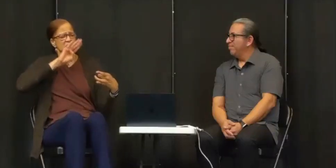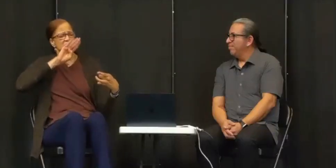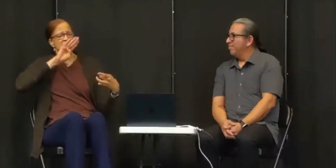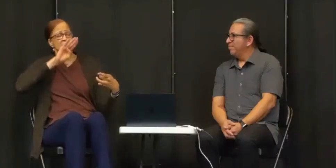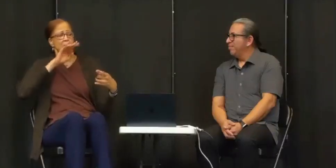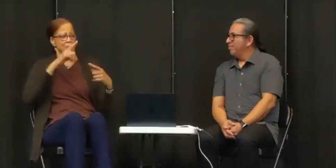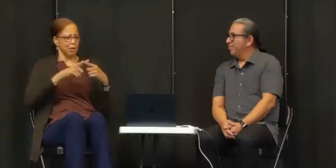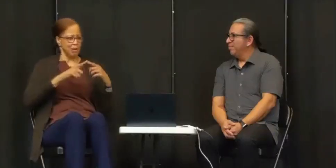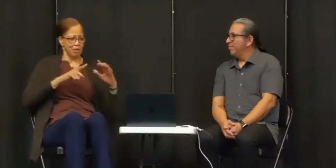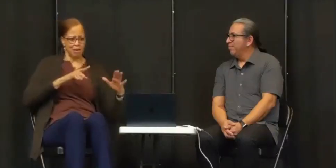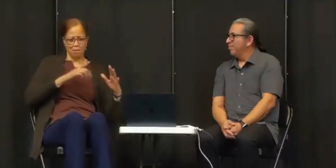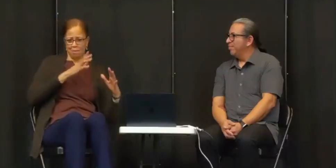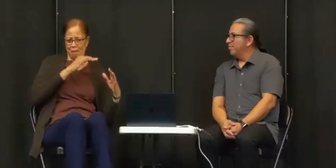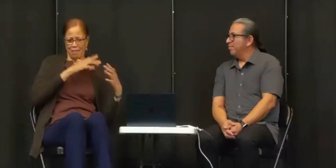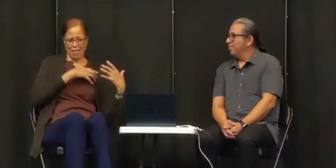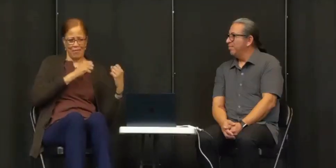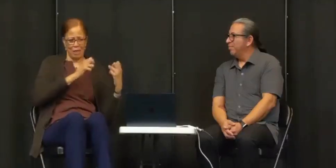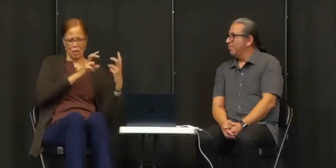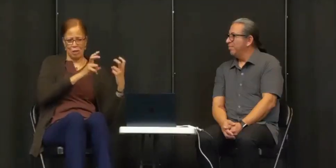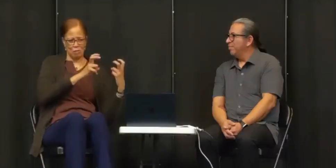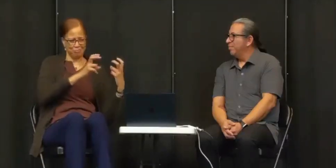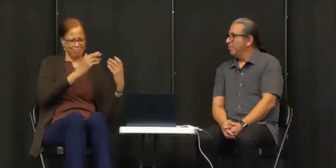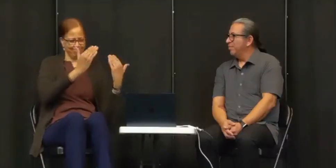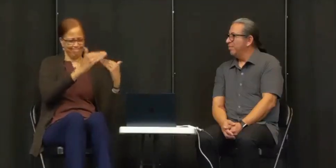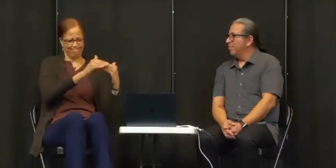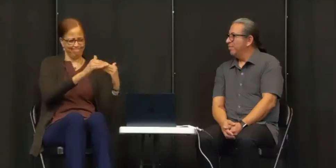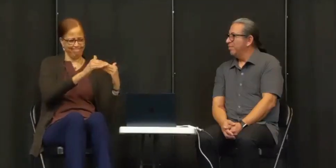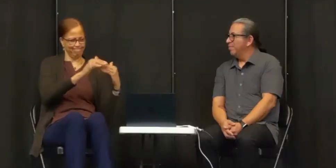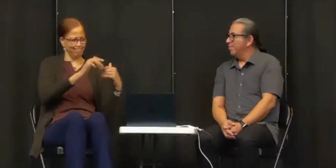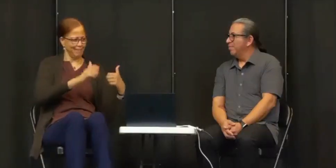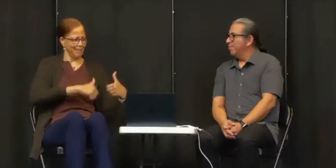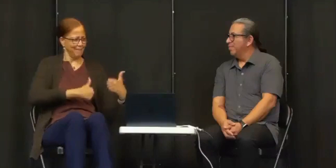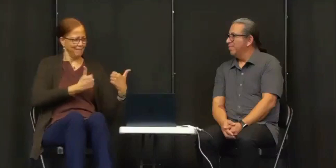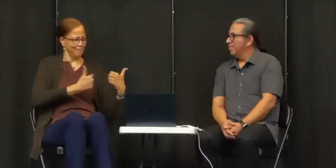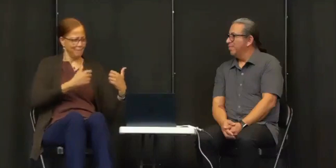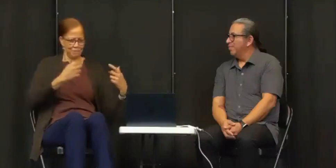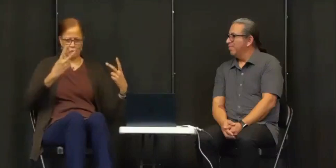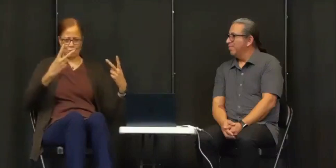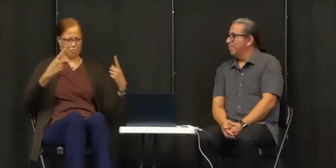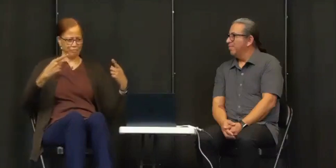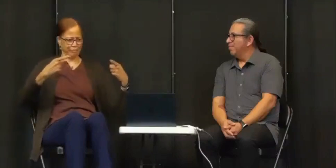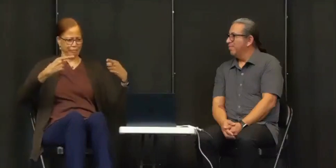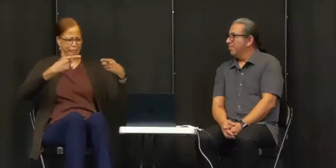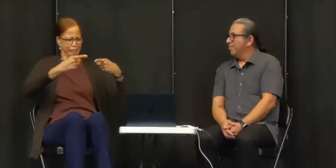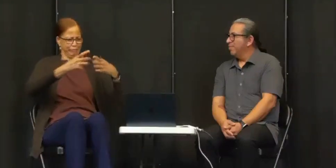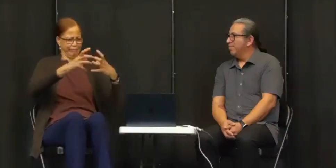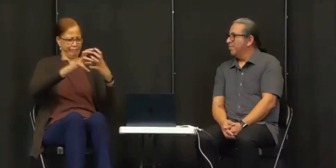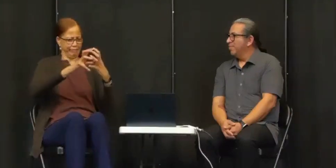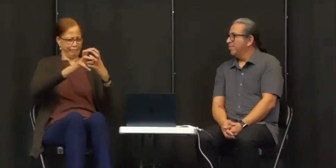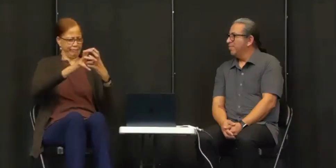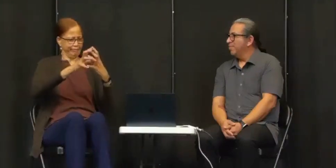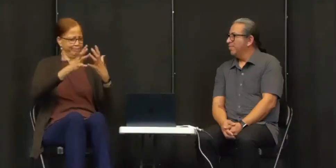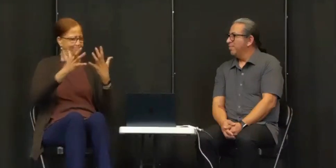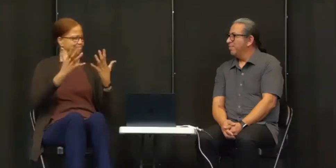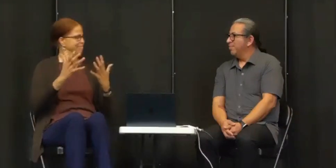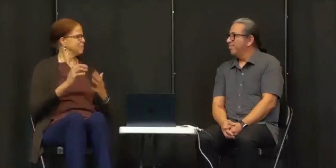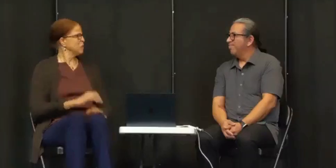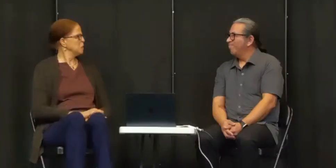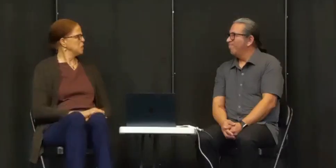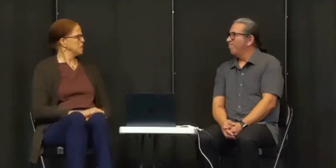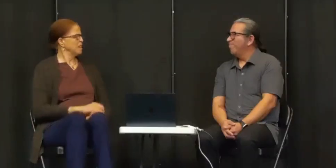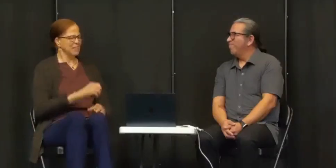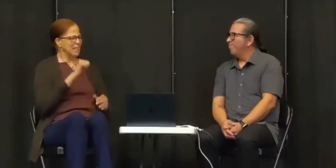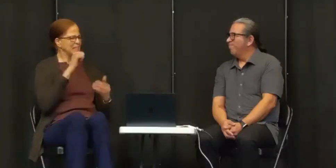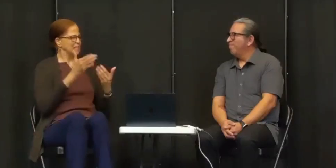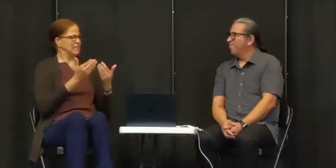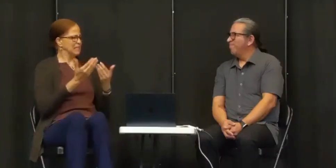That frustration just built up, and then the mother had health issues, which shortened her lifespan, and it all